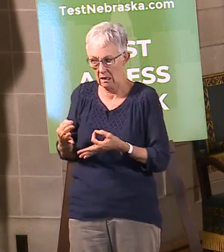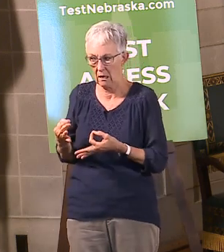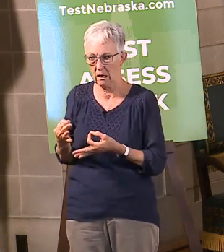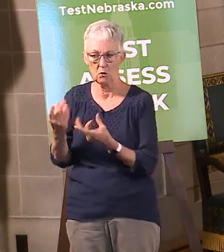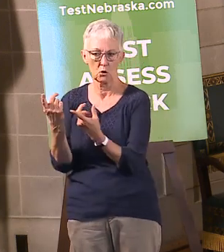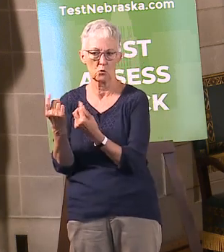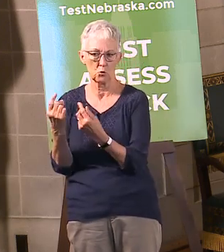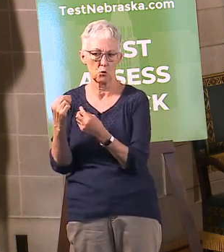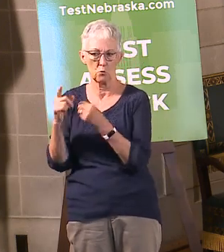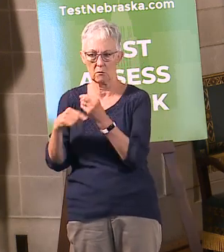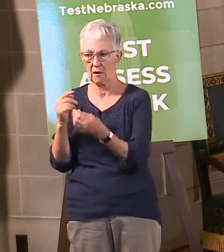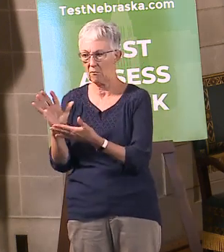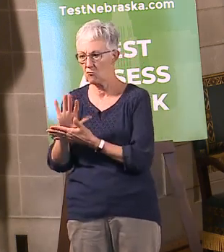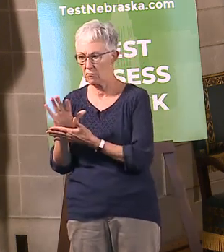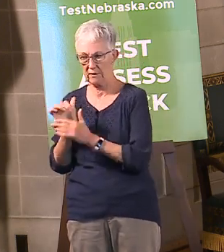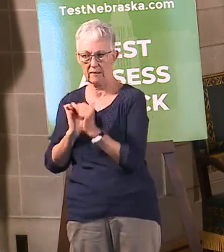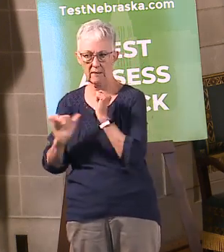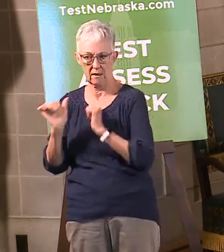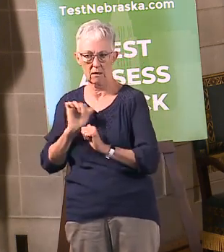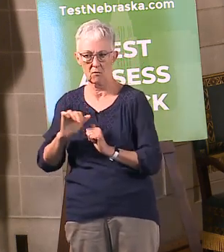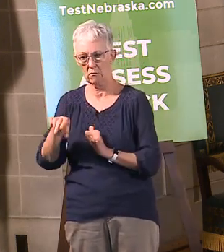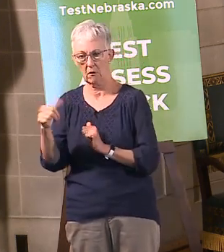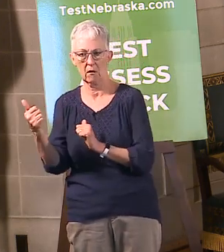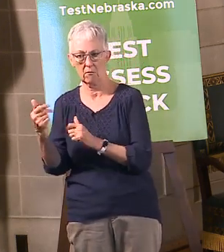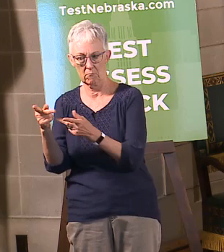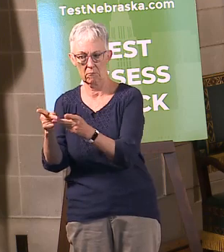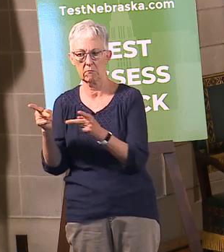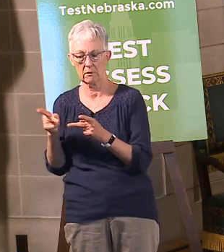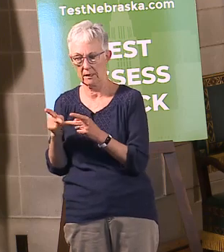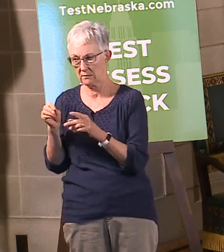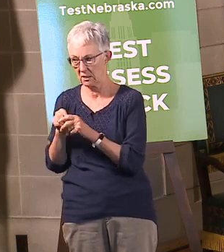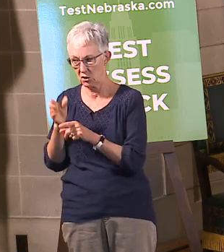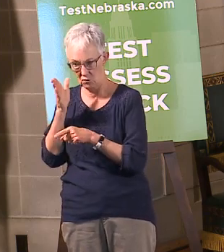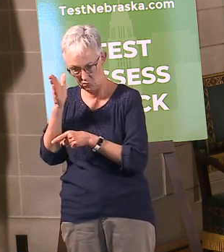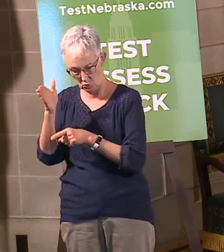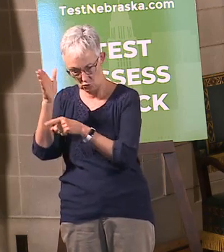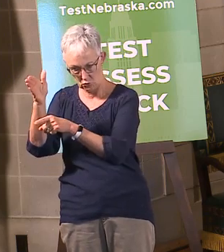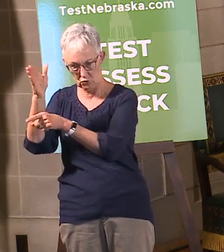say just stay tuned with regard to specifically those